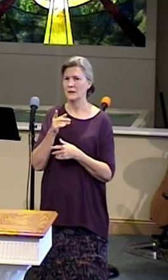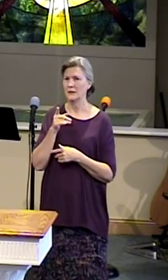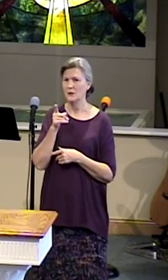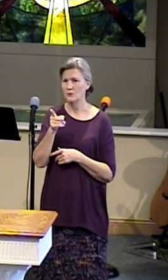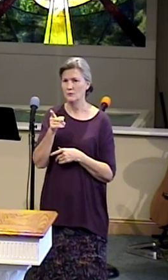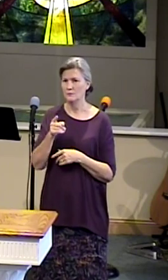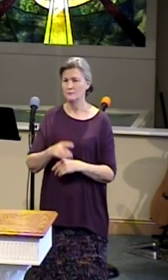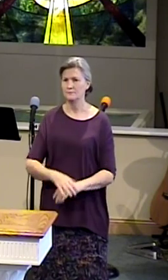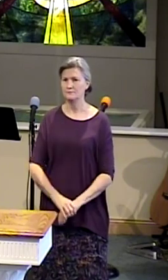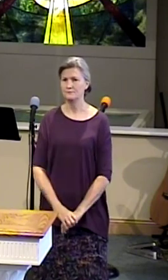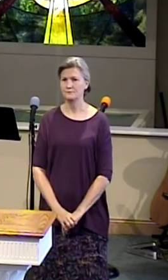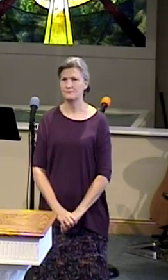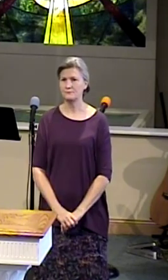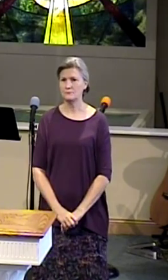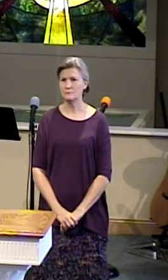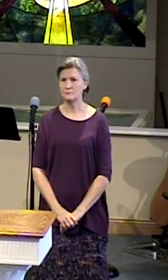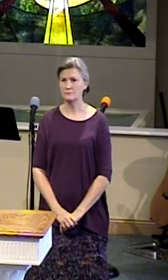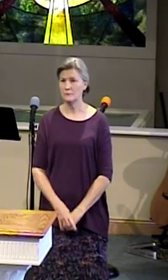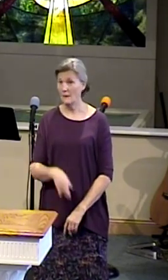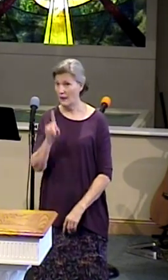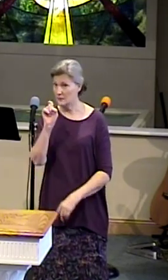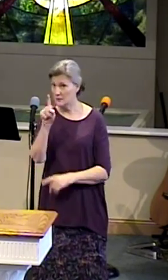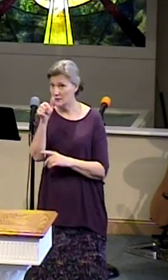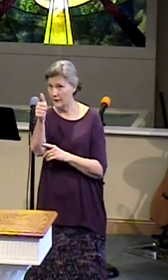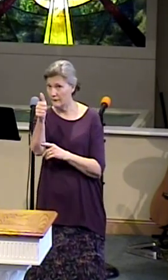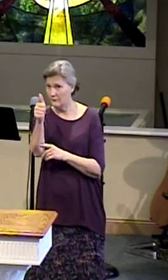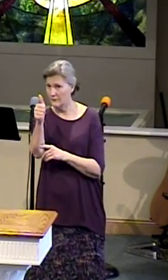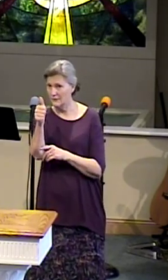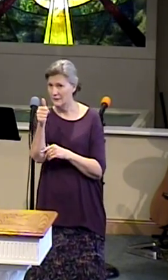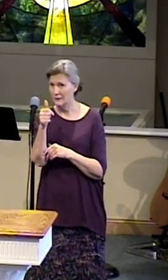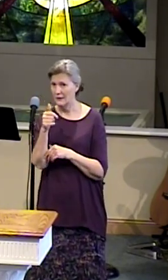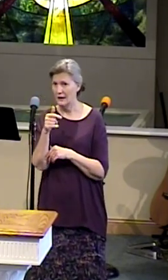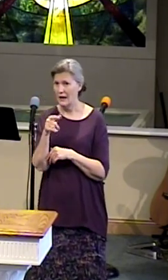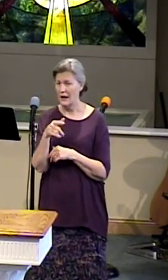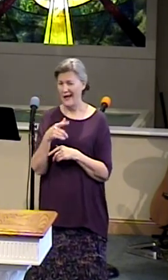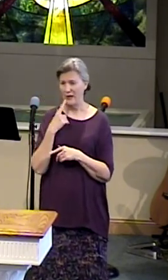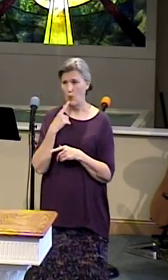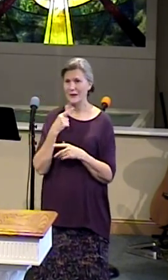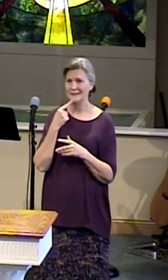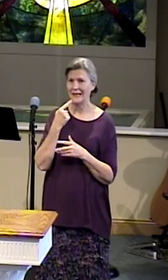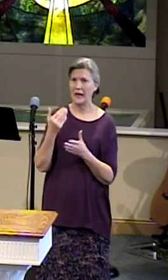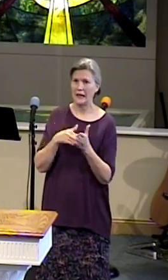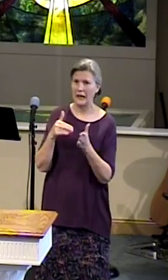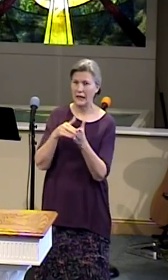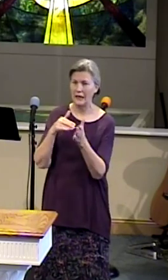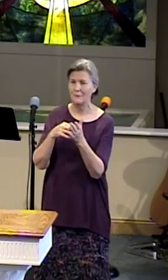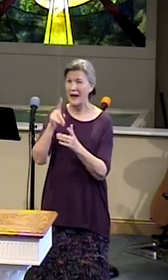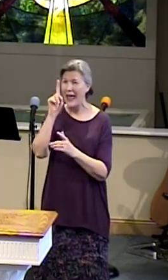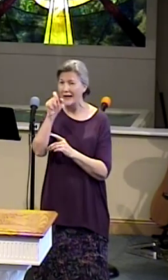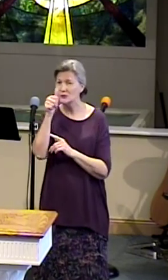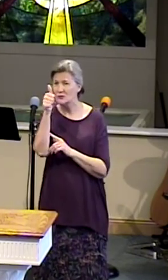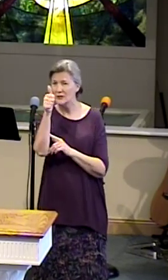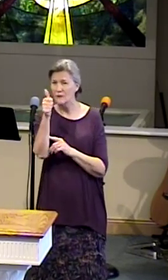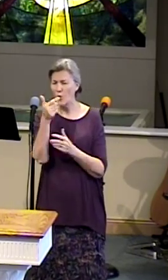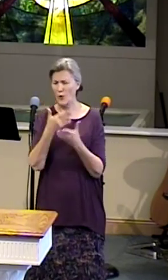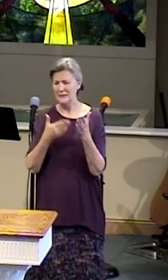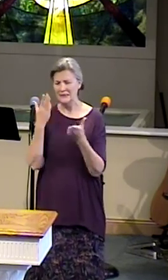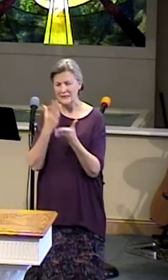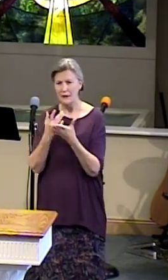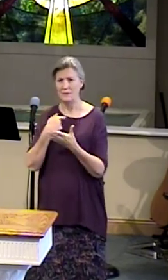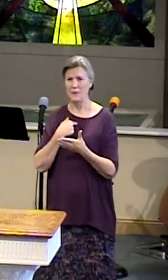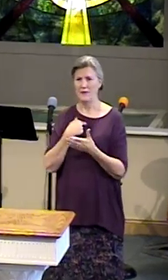you? Ask yourself, I know I'm driving that. Ask yourself, what is stopping me from praying an hour a